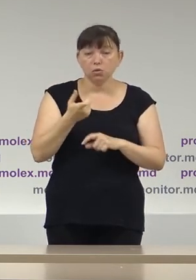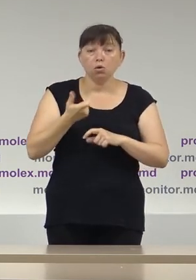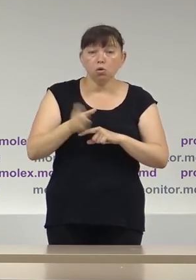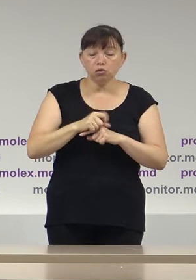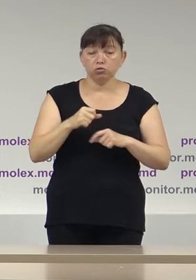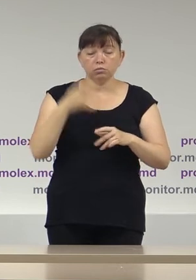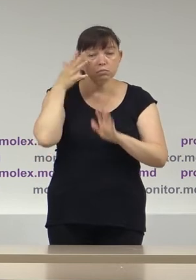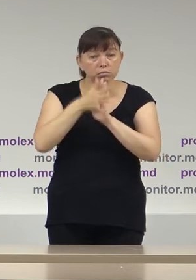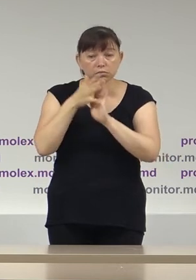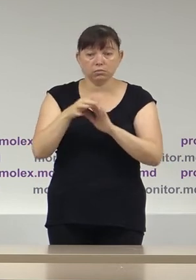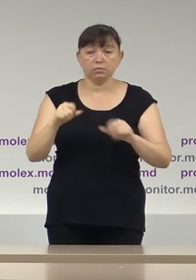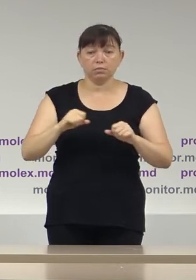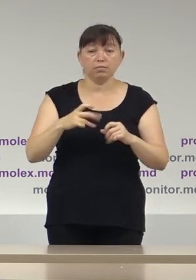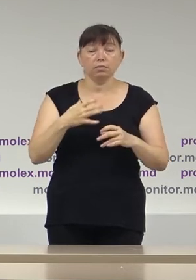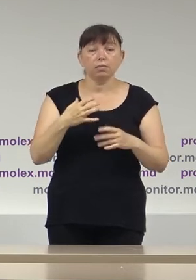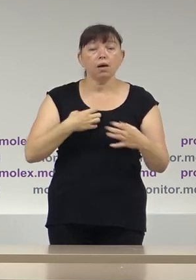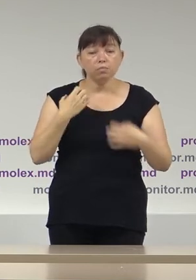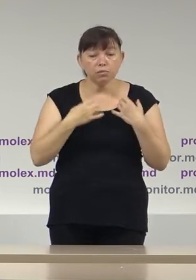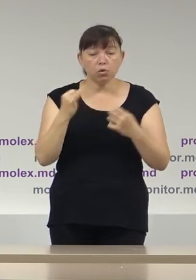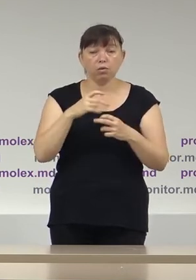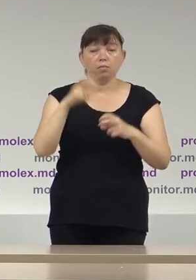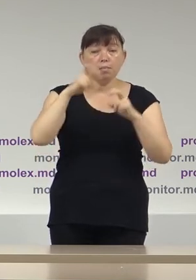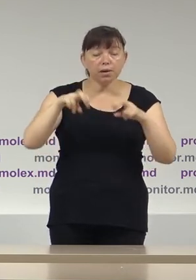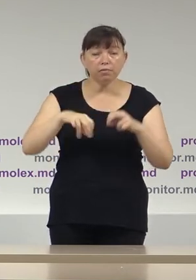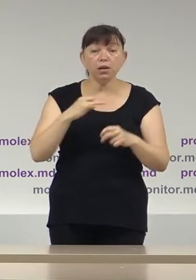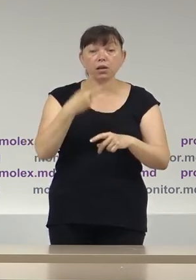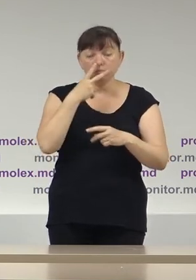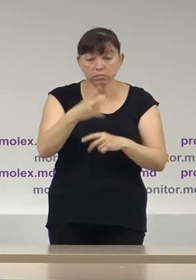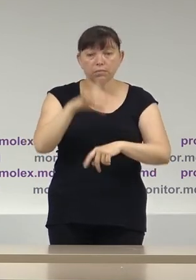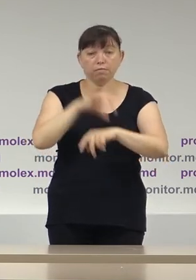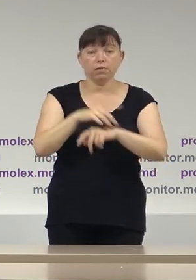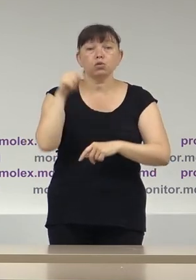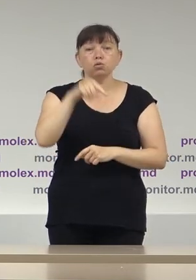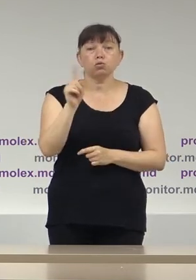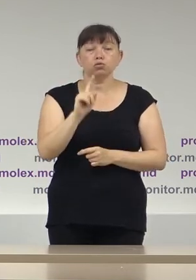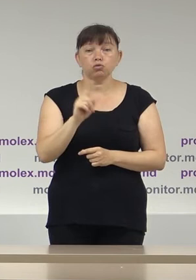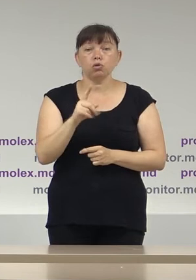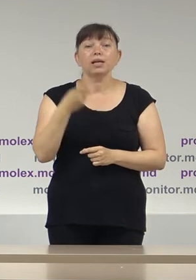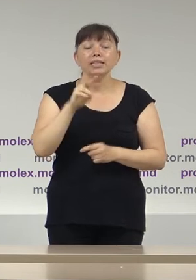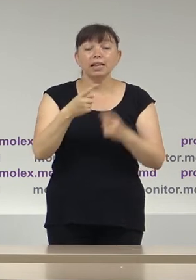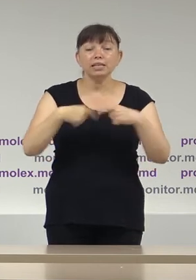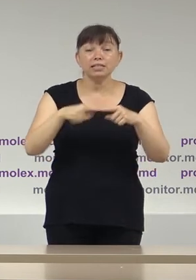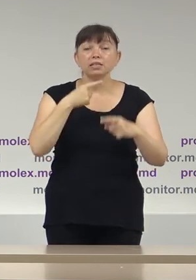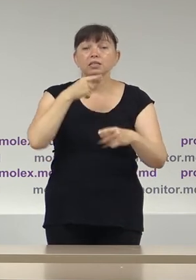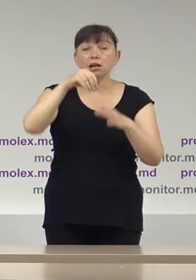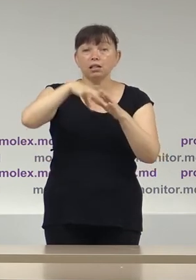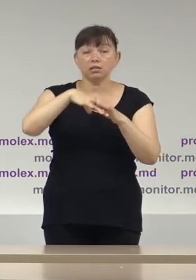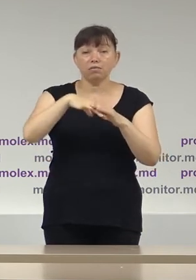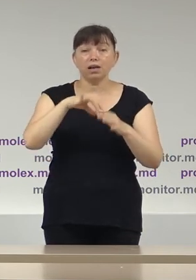the presidential elections of 2020. So we reviewed this issue, we have analyzed, and we have found